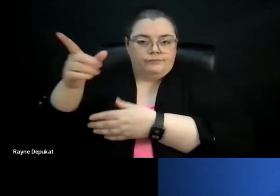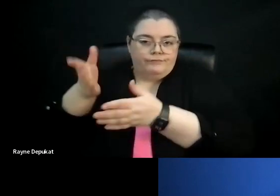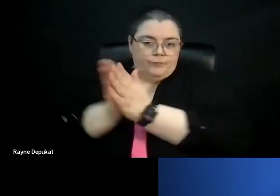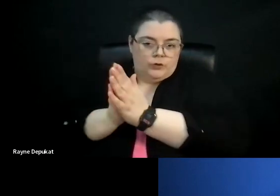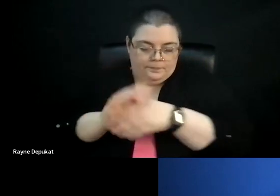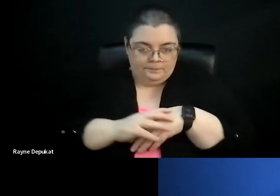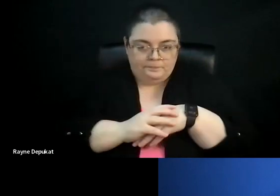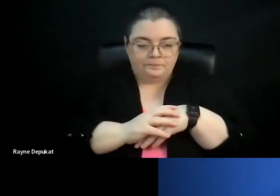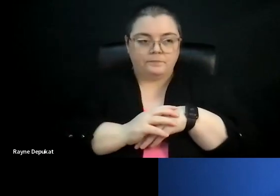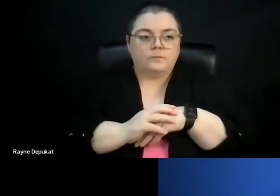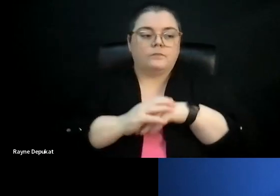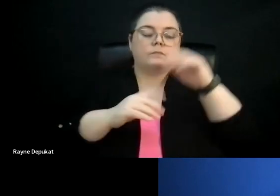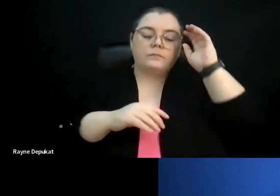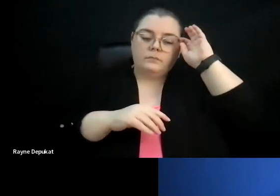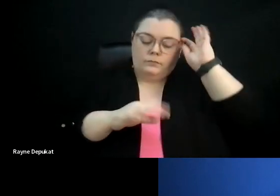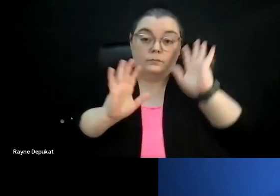letter as well that we have drafted.